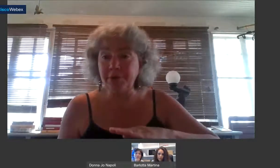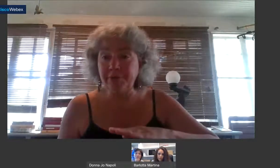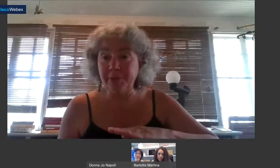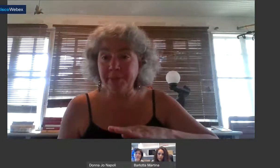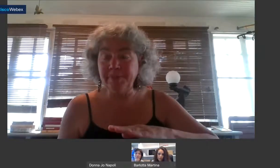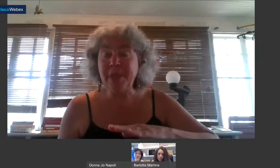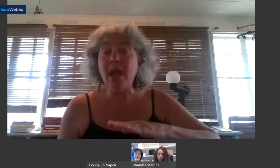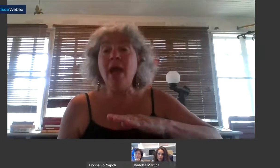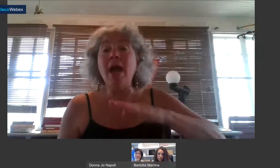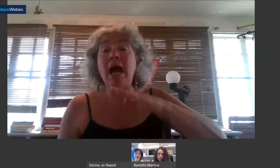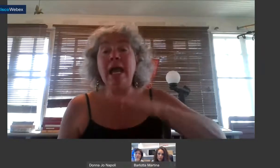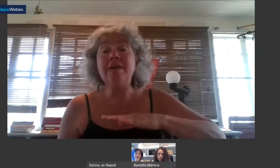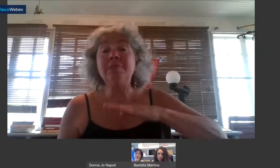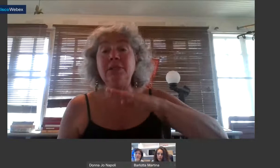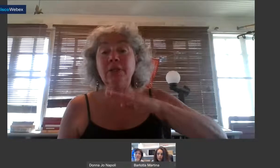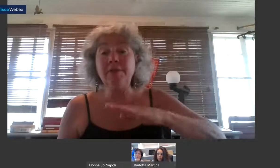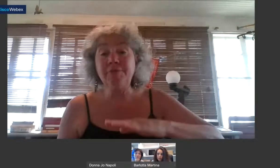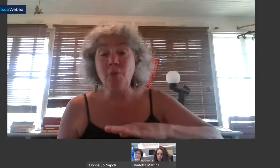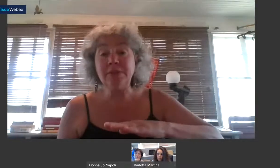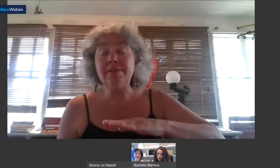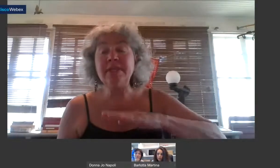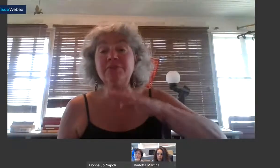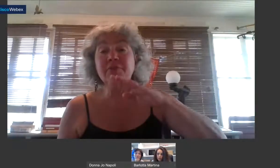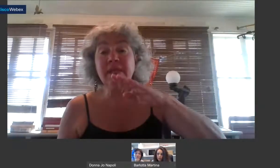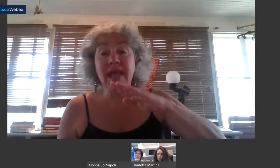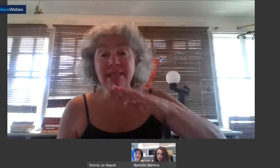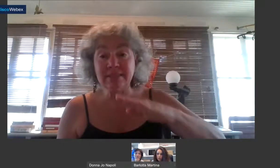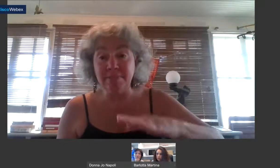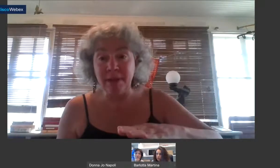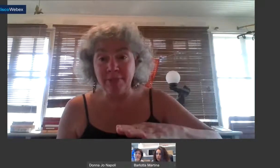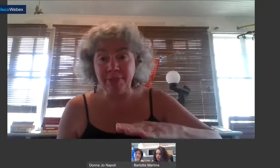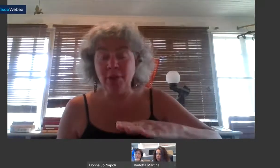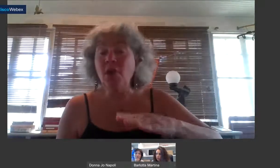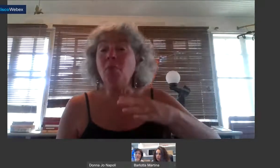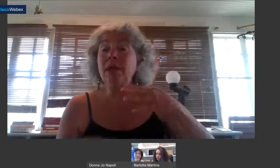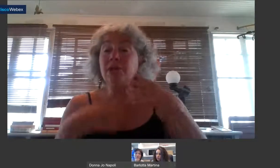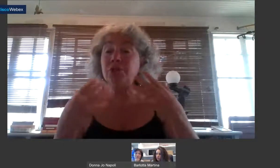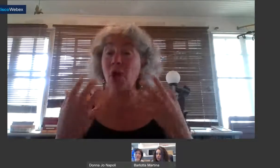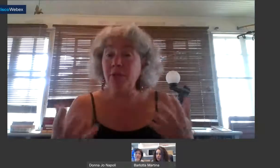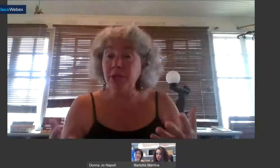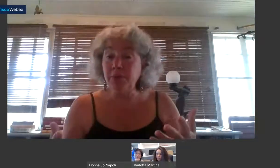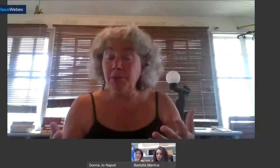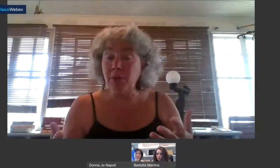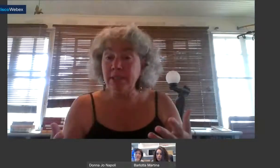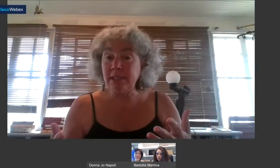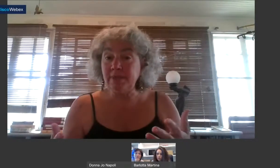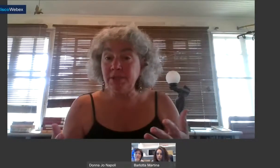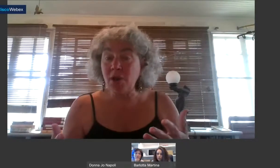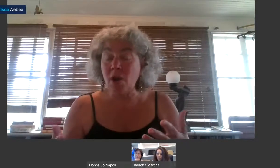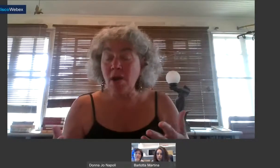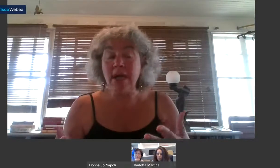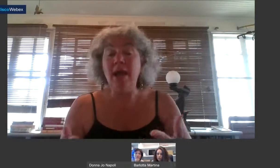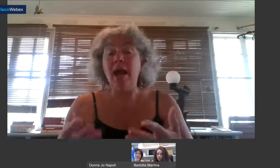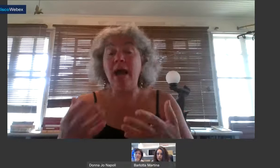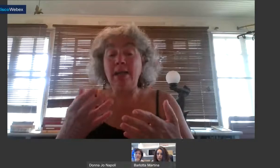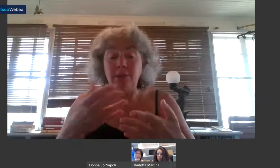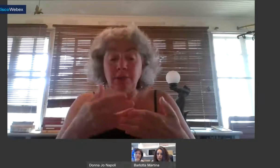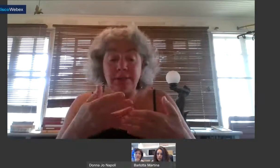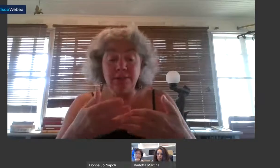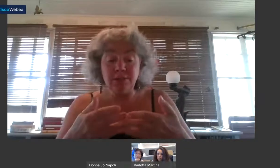wonderful. I have been looking forward to this for the last month. When I saw that you were going to give a talk, I looked and saw